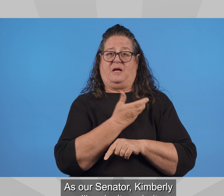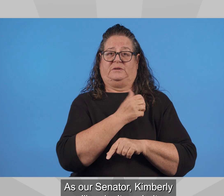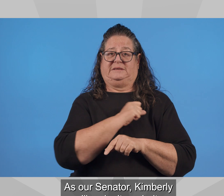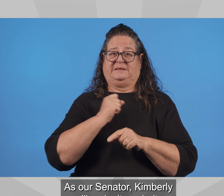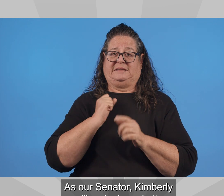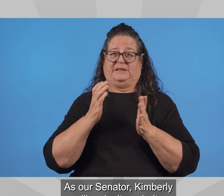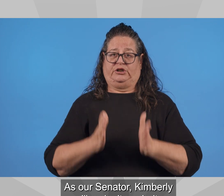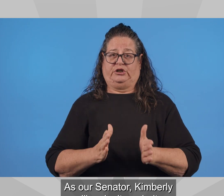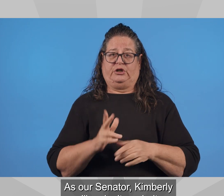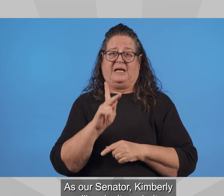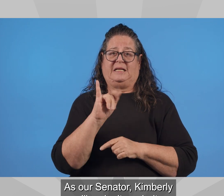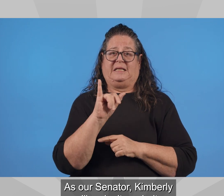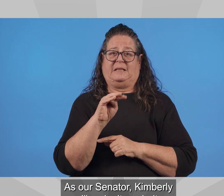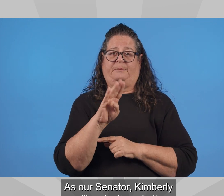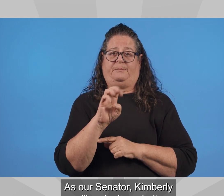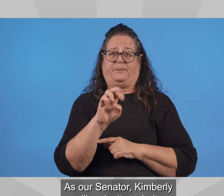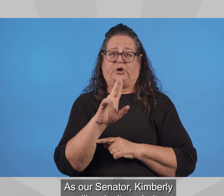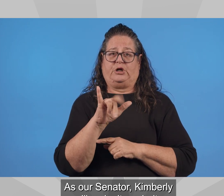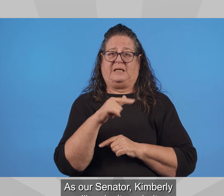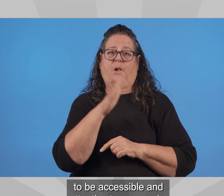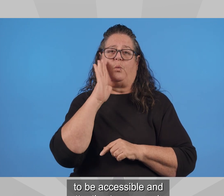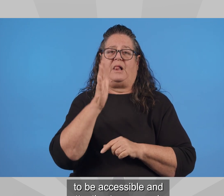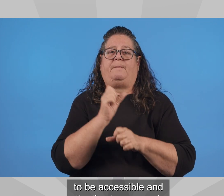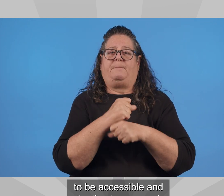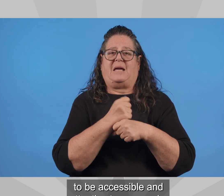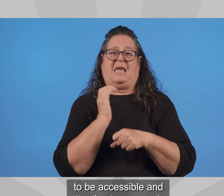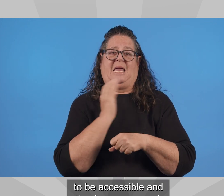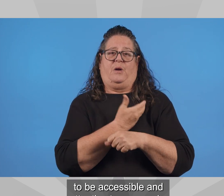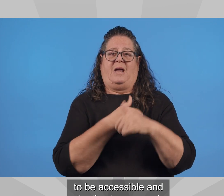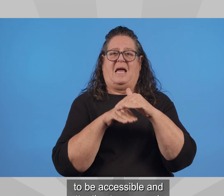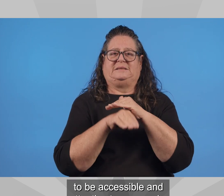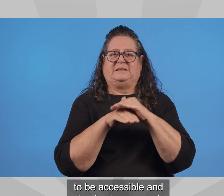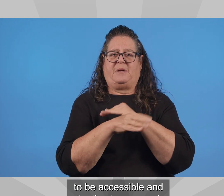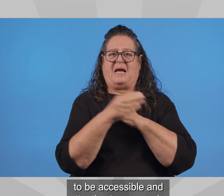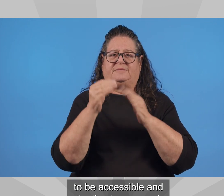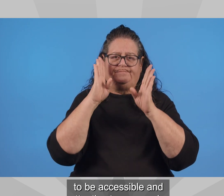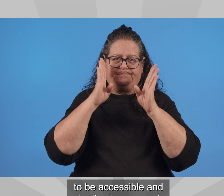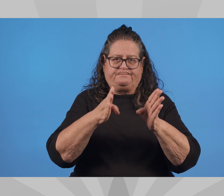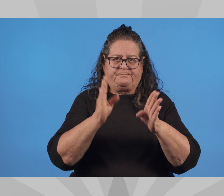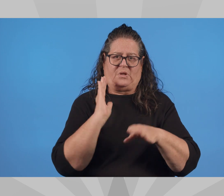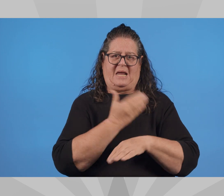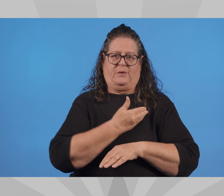As our senator, Kimberly will make it a priority to be accessible and attentive to our needs.